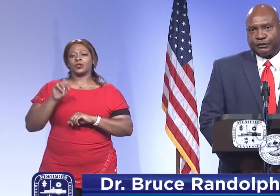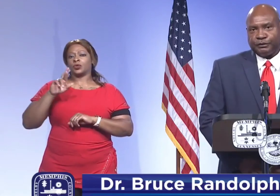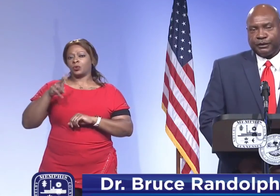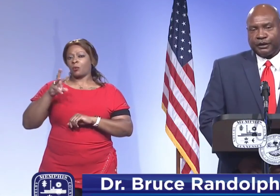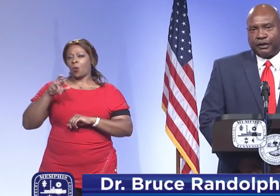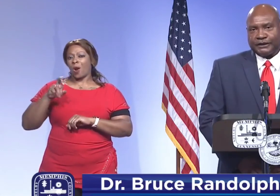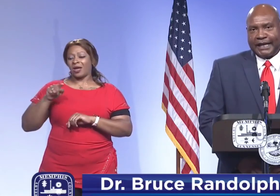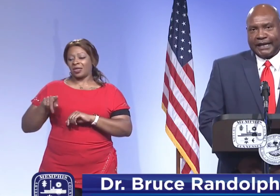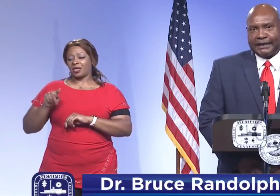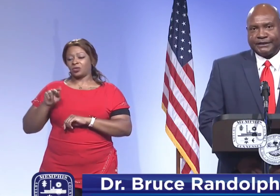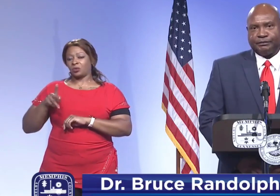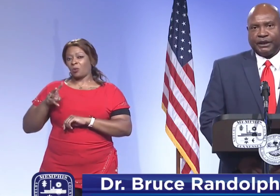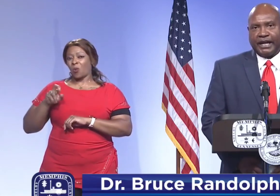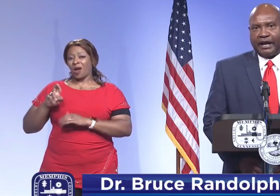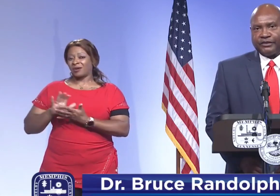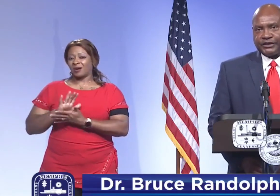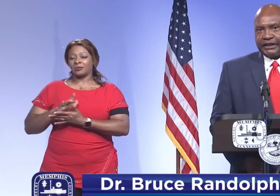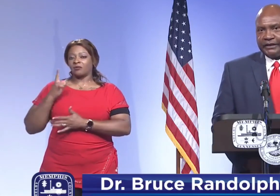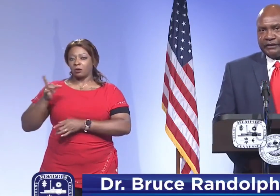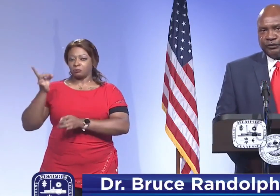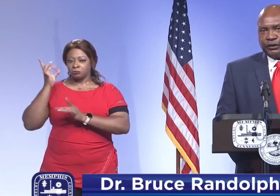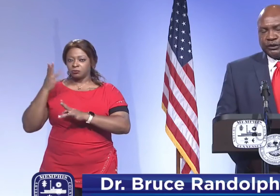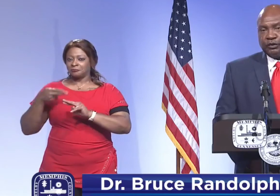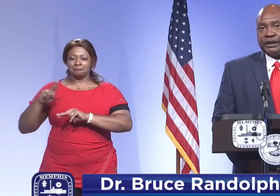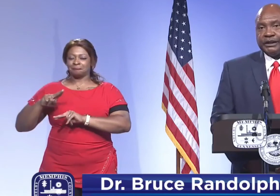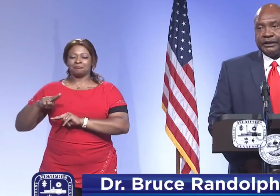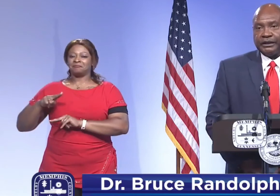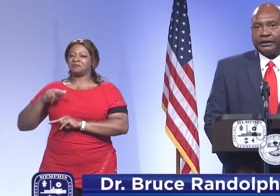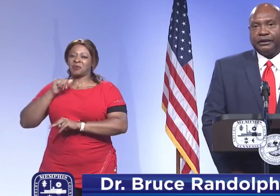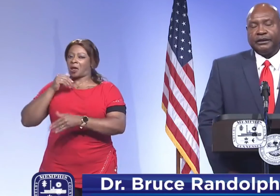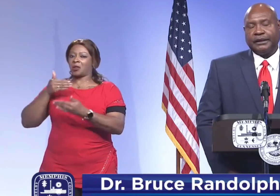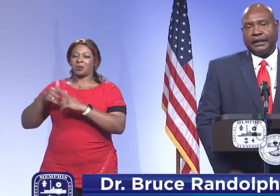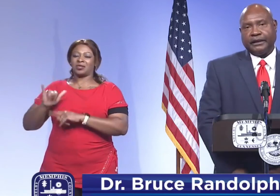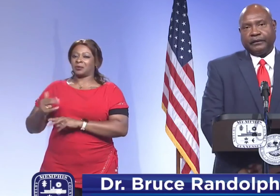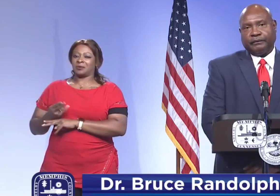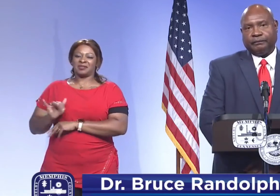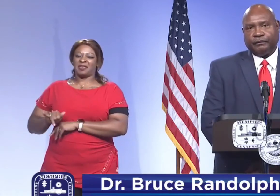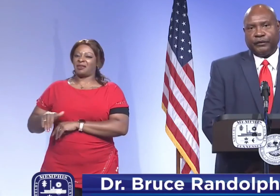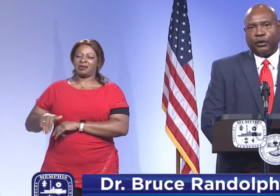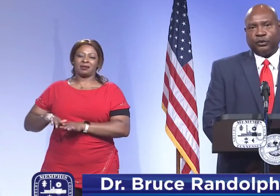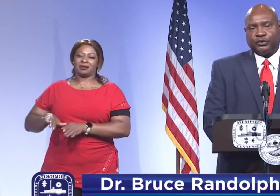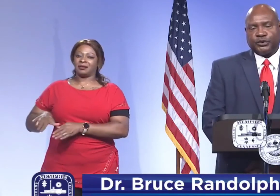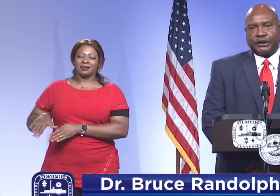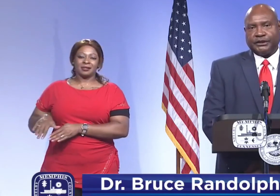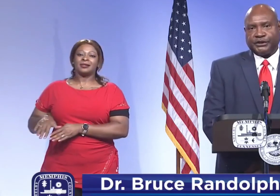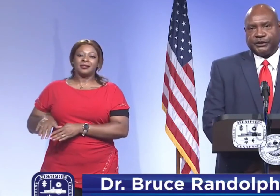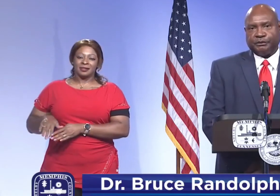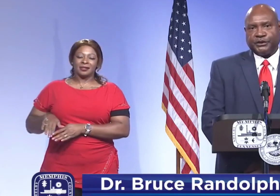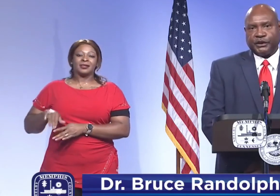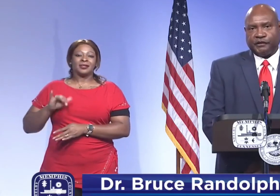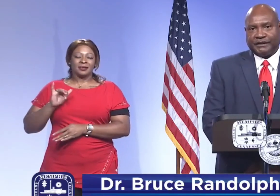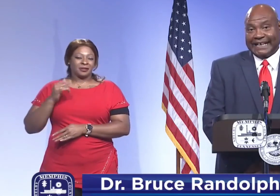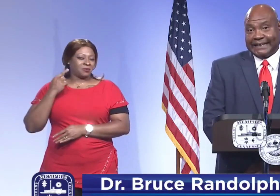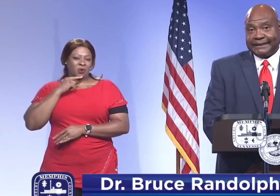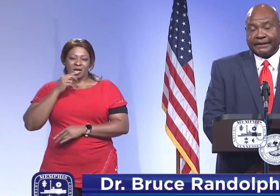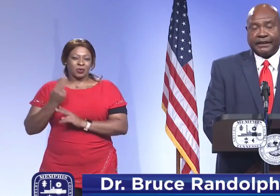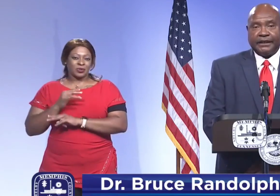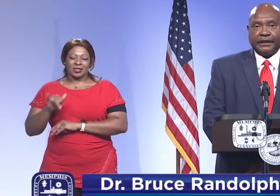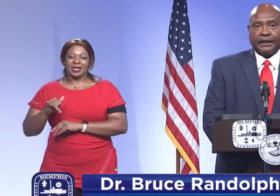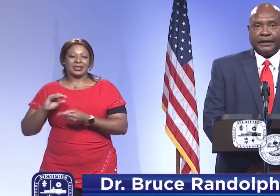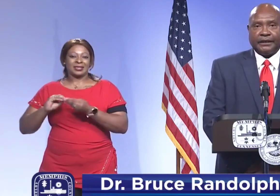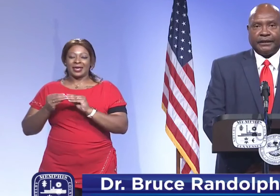tripwires, because as Mayor Harris said, we're nowhere near those in terms of data